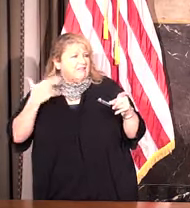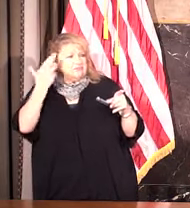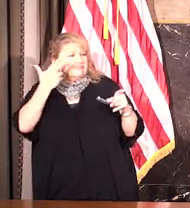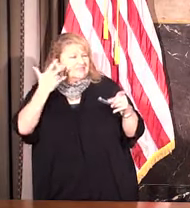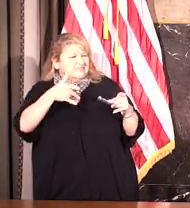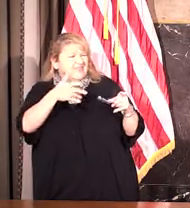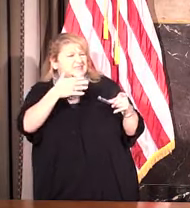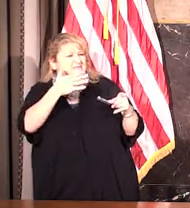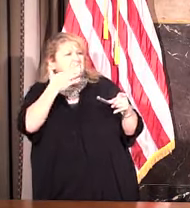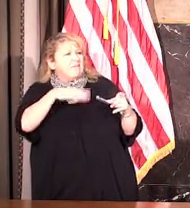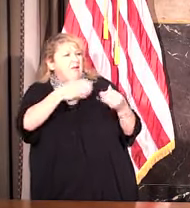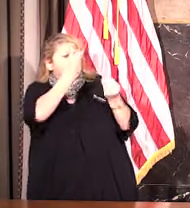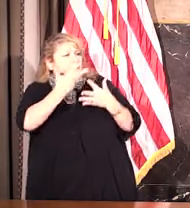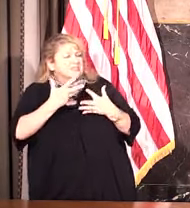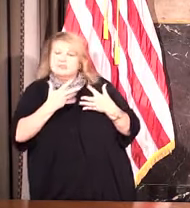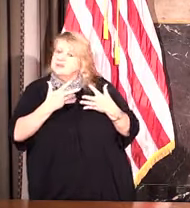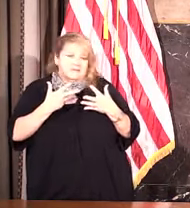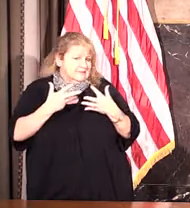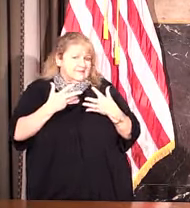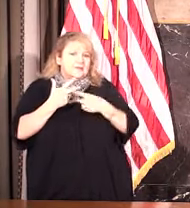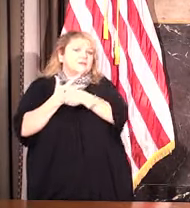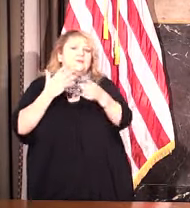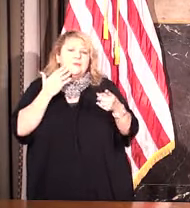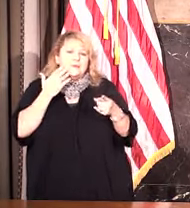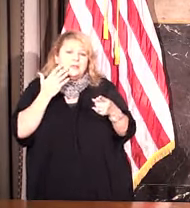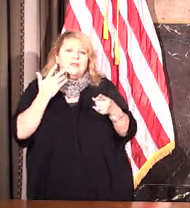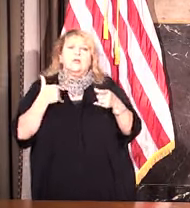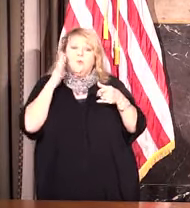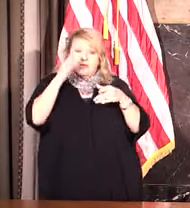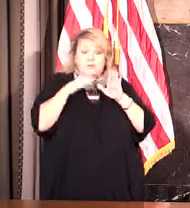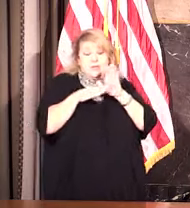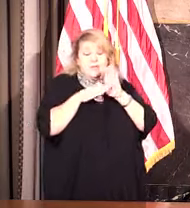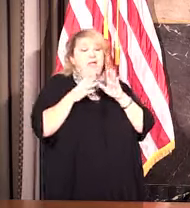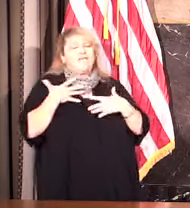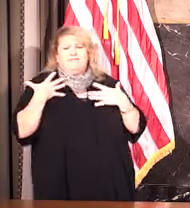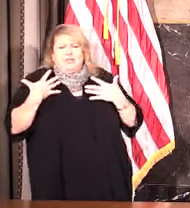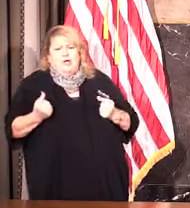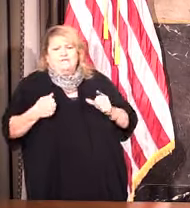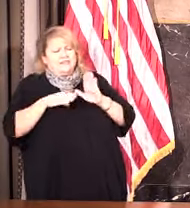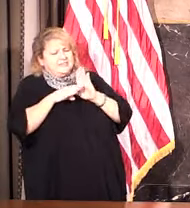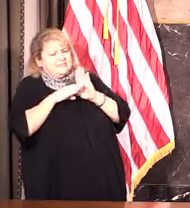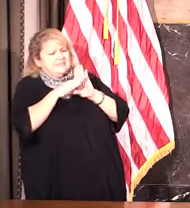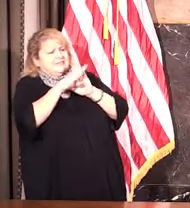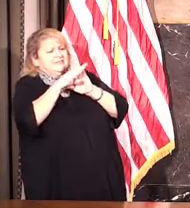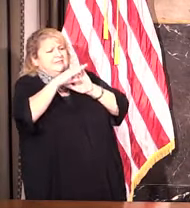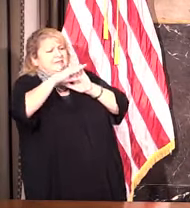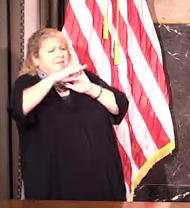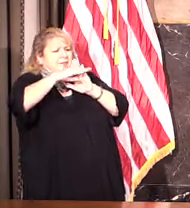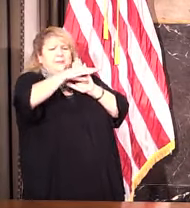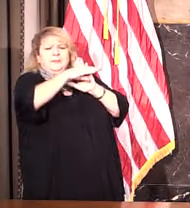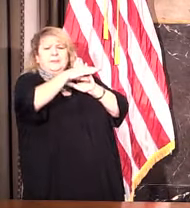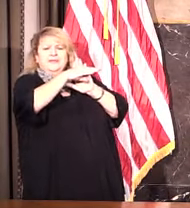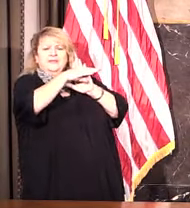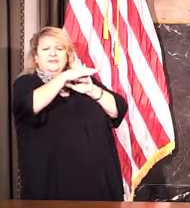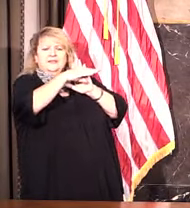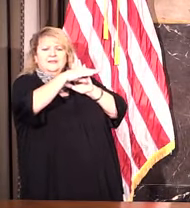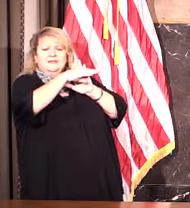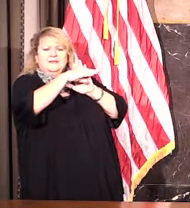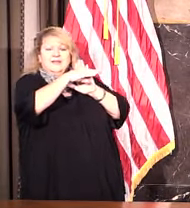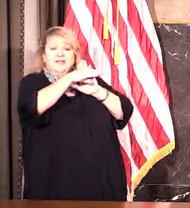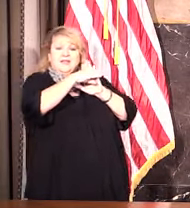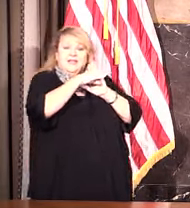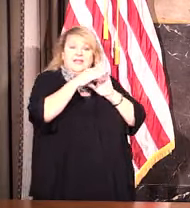going to come together. We're going to flatten the curve again. And if we can't do it for any other reason, let's be good neighbors to